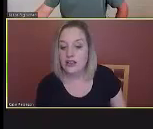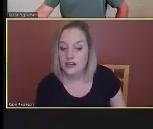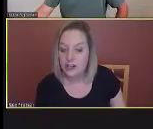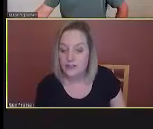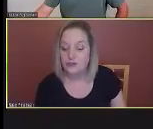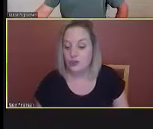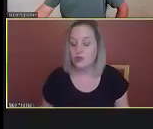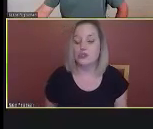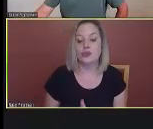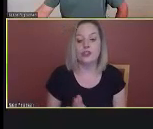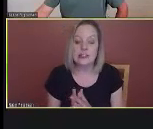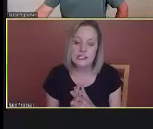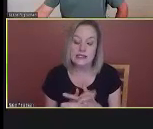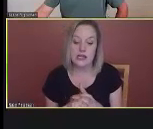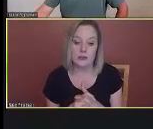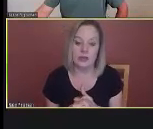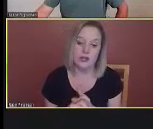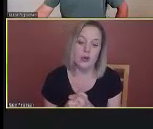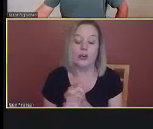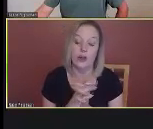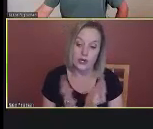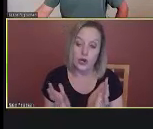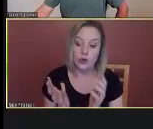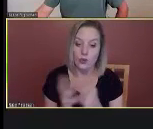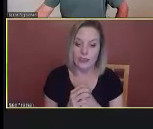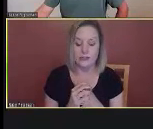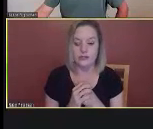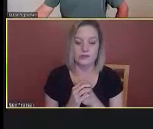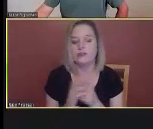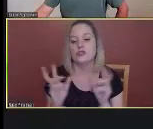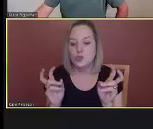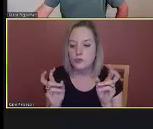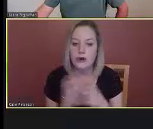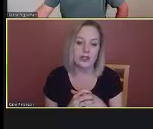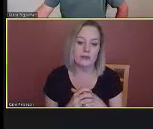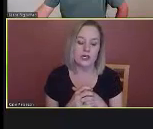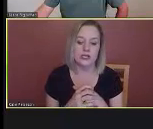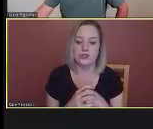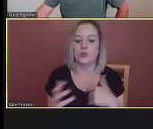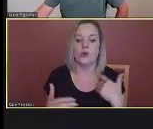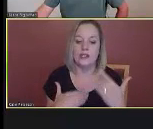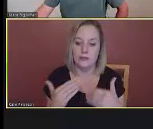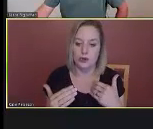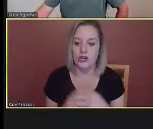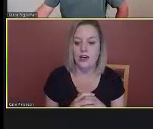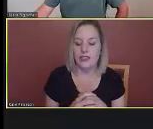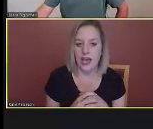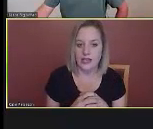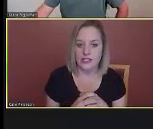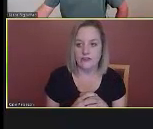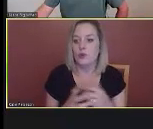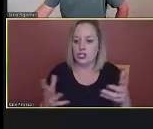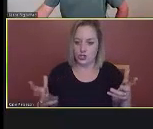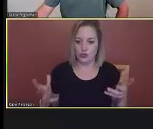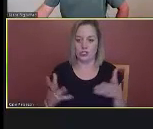the teleconference phone number. So you'll need to set up or know what the Zoom phone number is, or what number